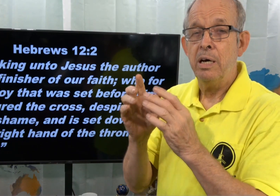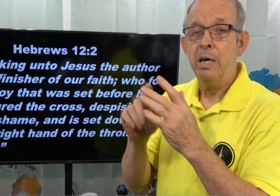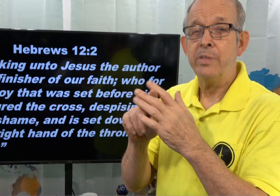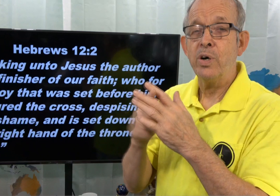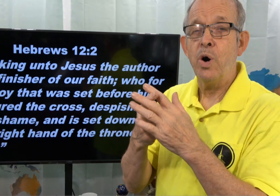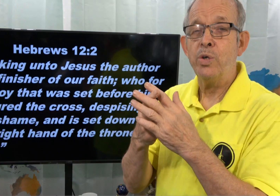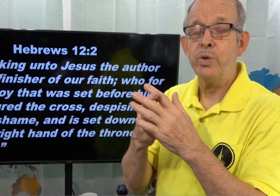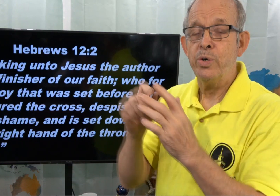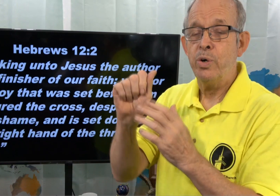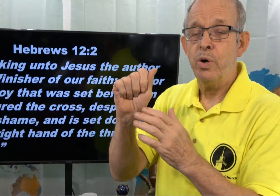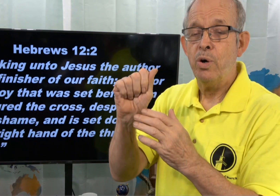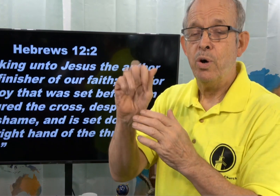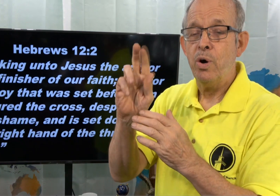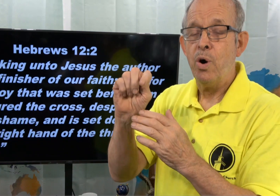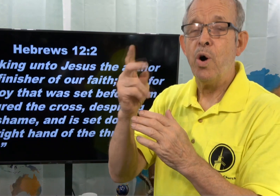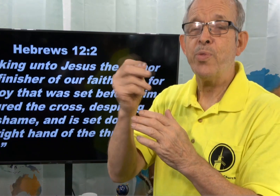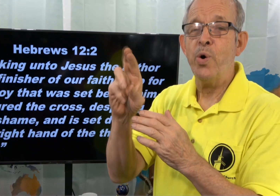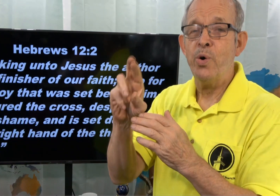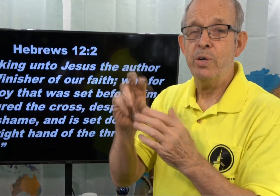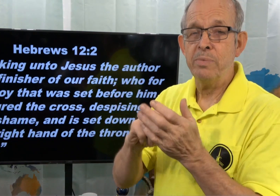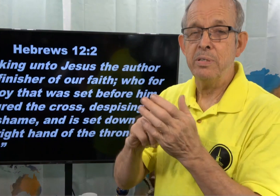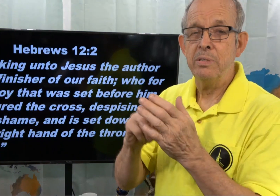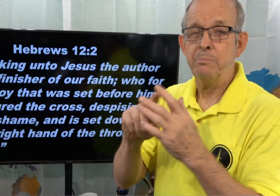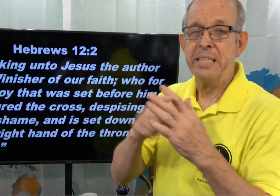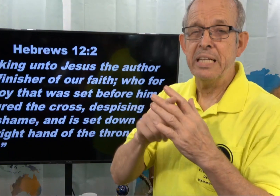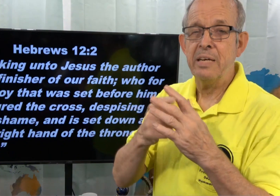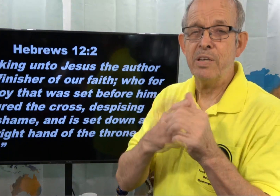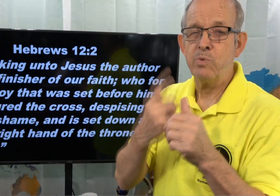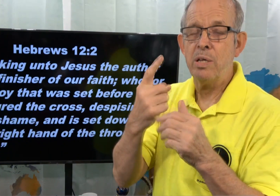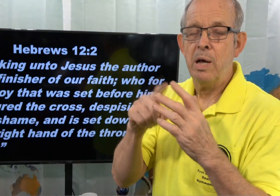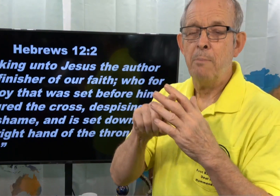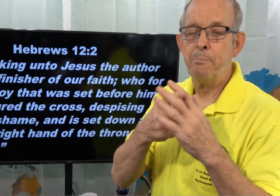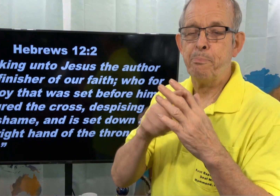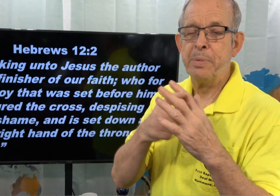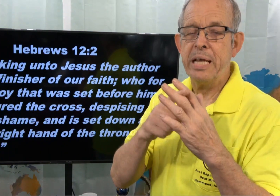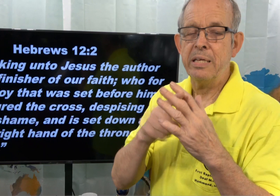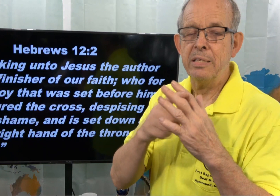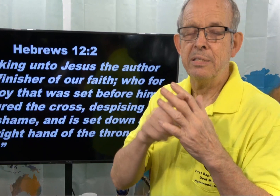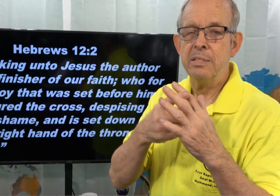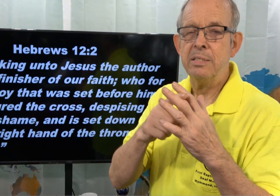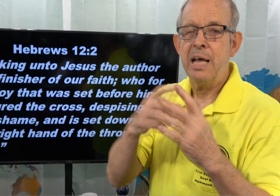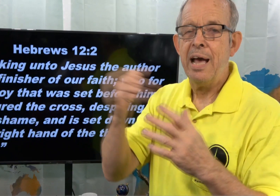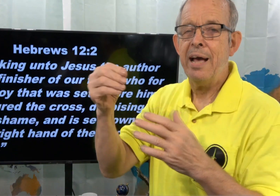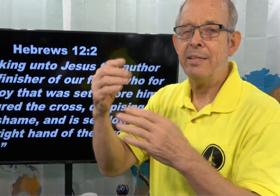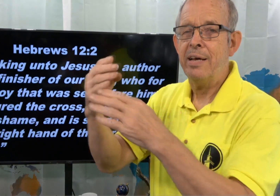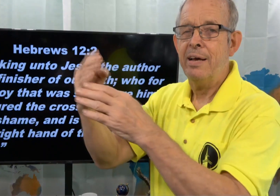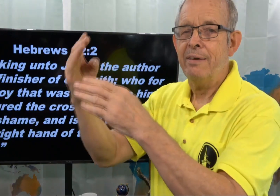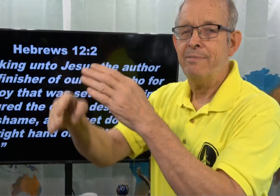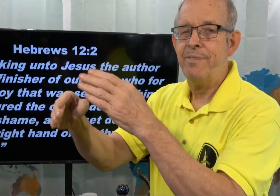At the order. Other. Beginning. This one. Beginning. And